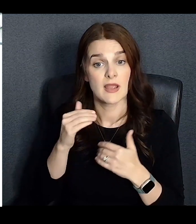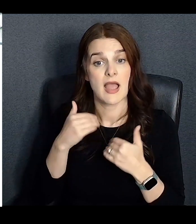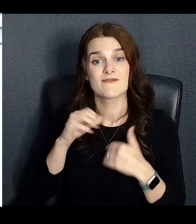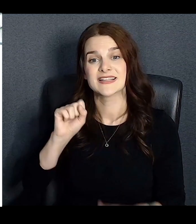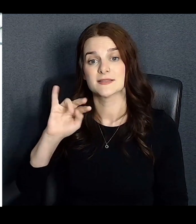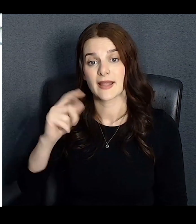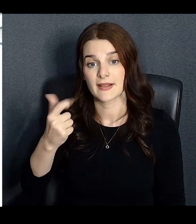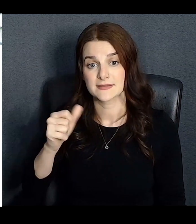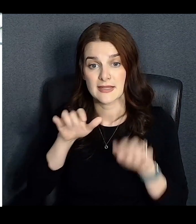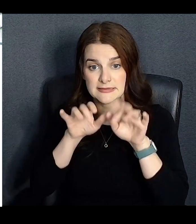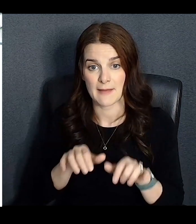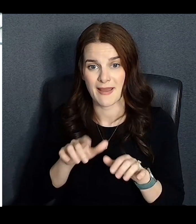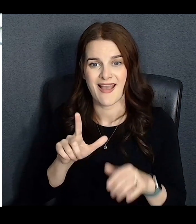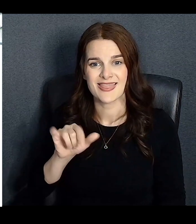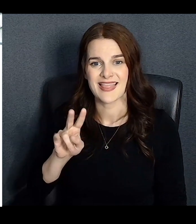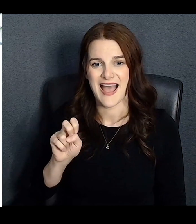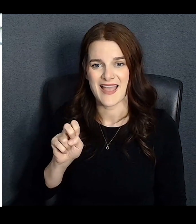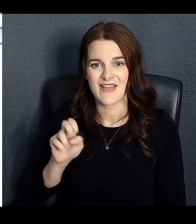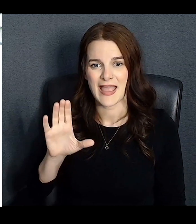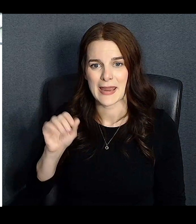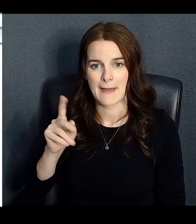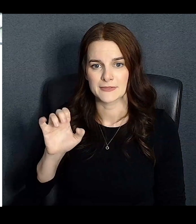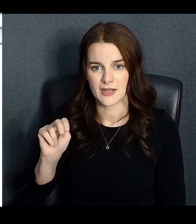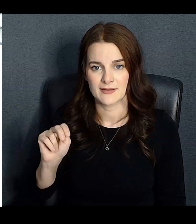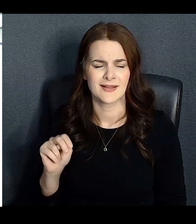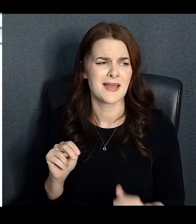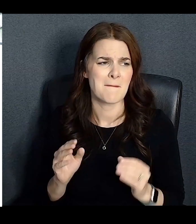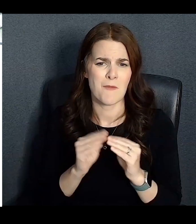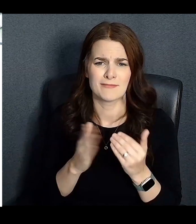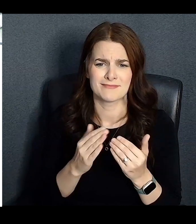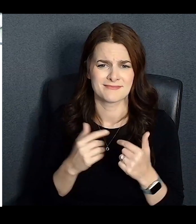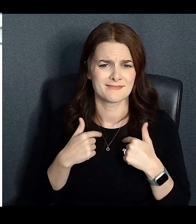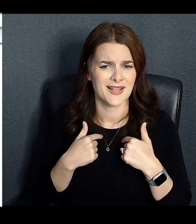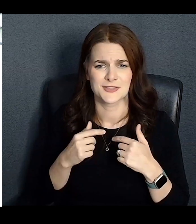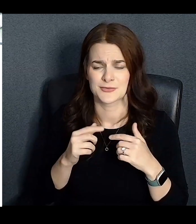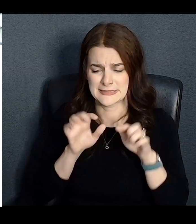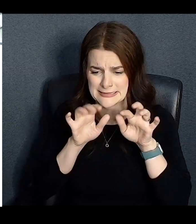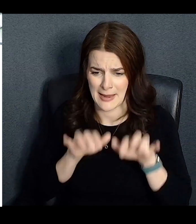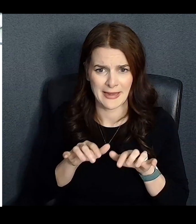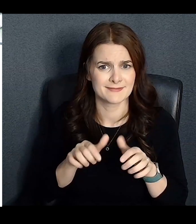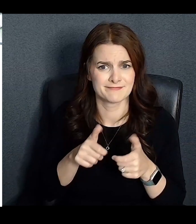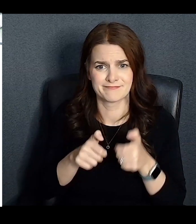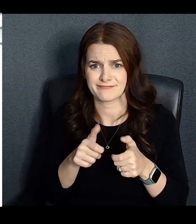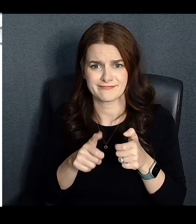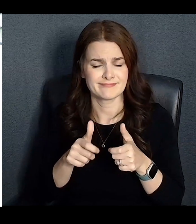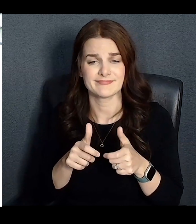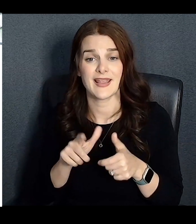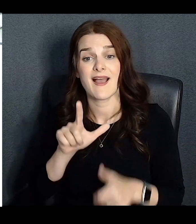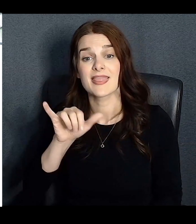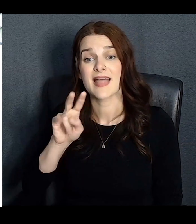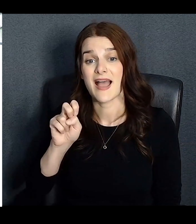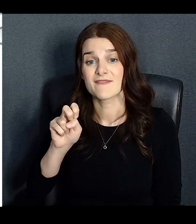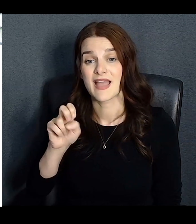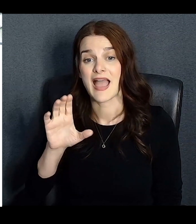in live caption. It's easier for me. Sometimes I just type things in to the settings to find it. I'm turning on